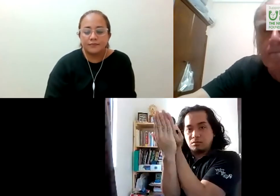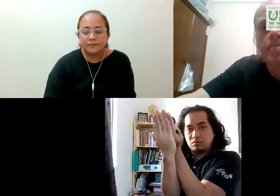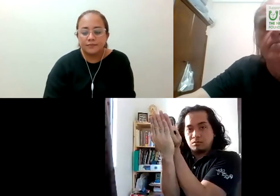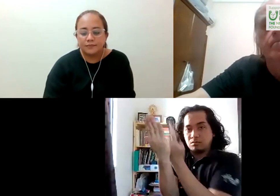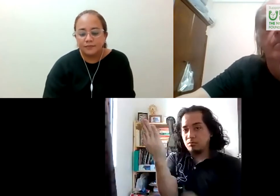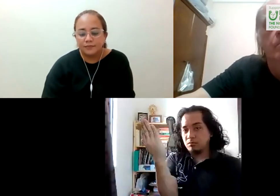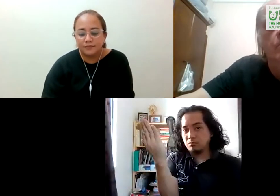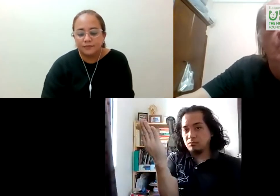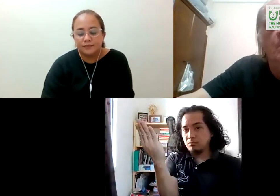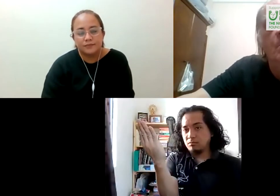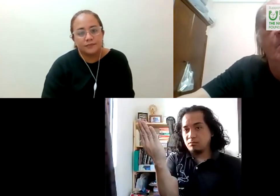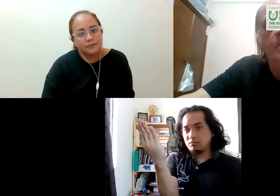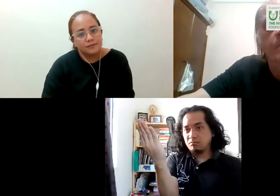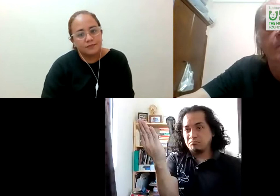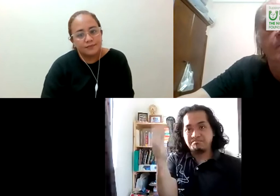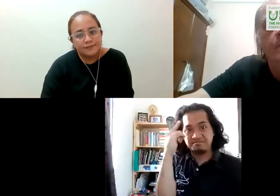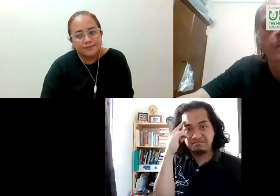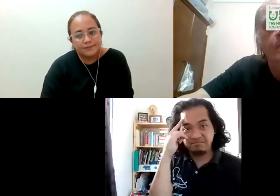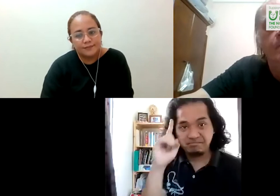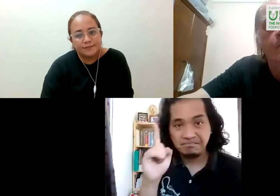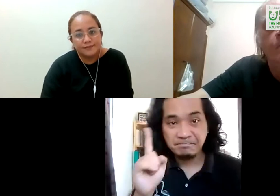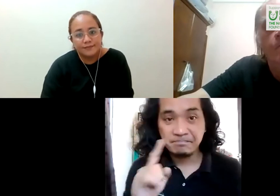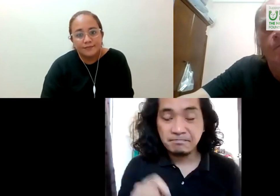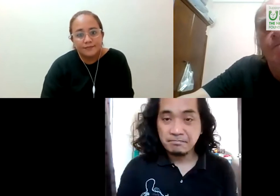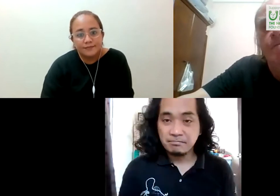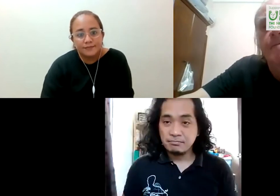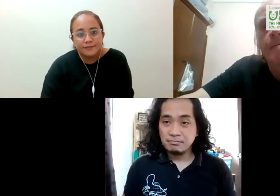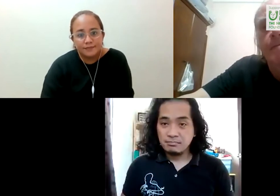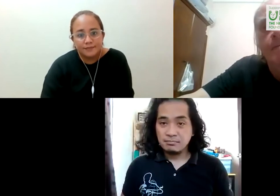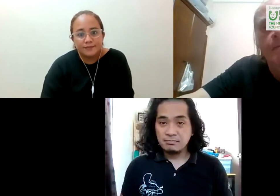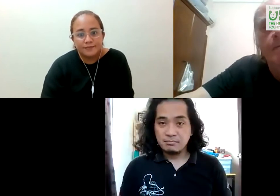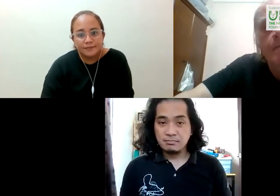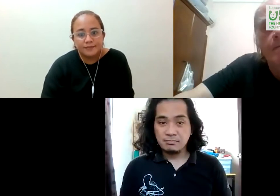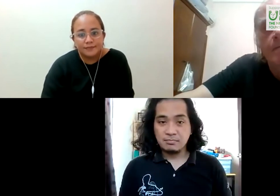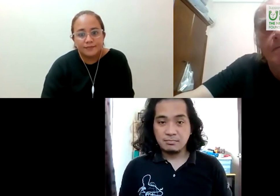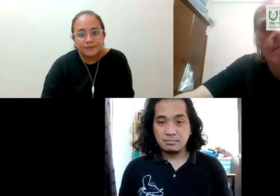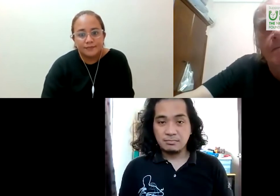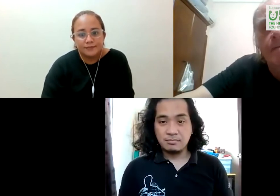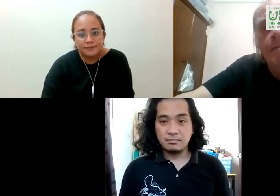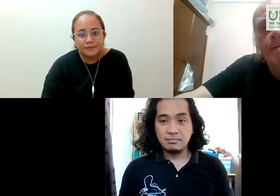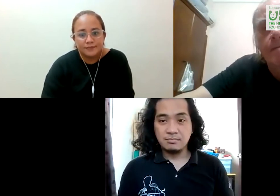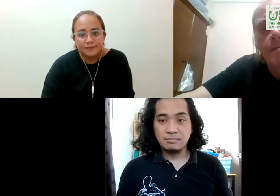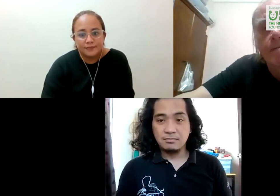those, inward and upward, right? If that's the hand shape,